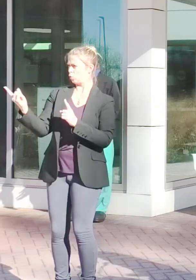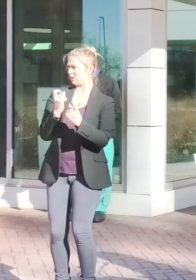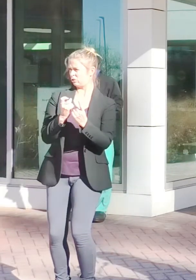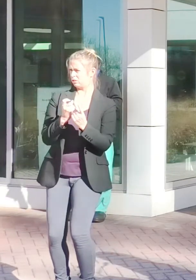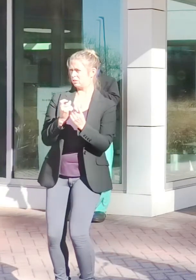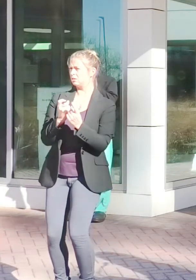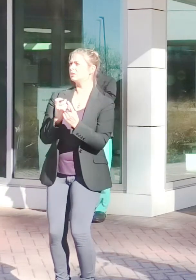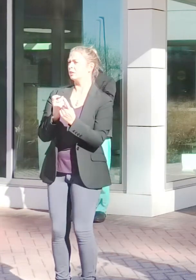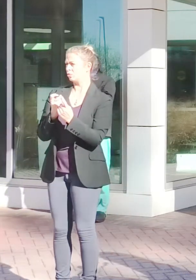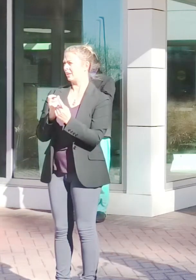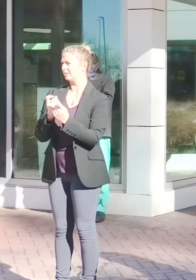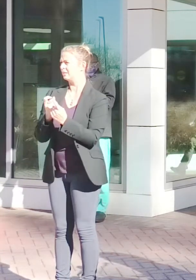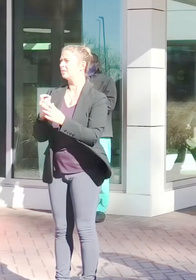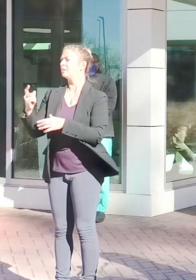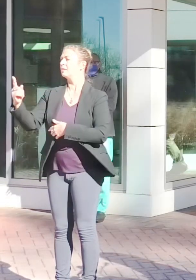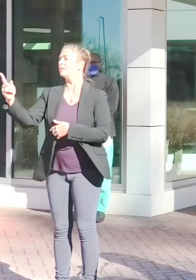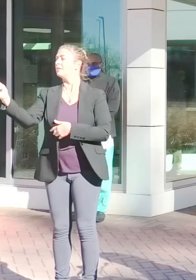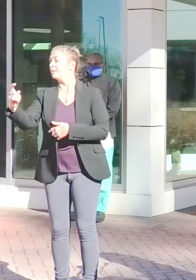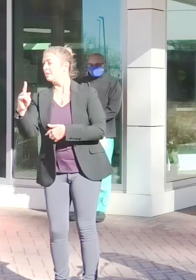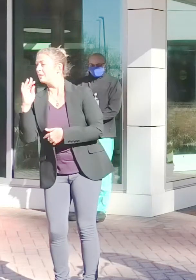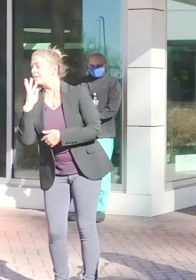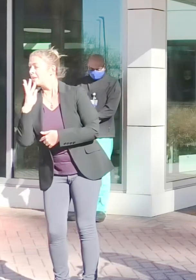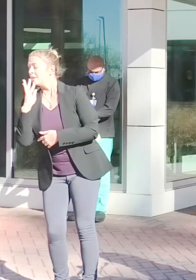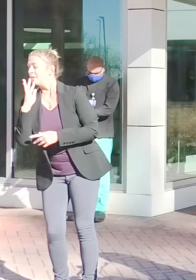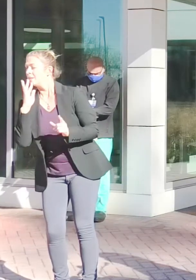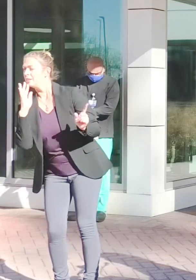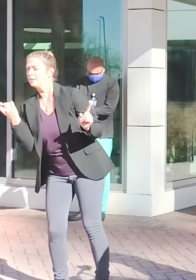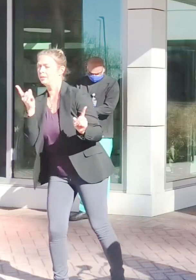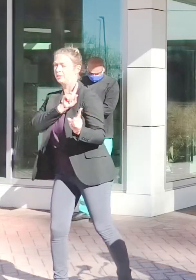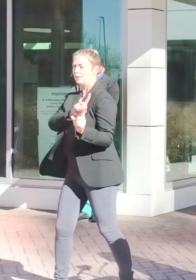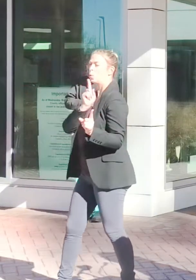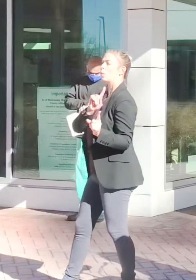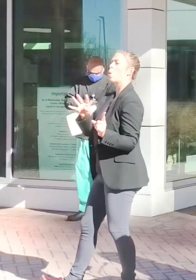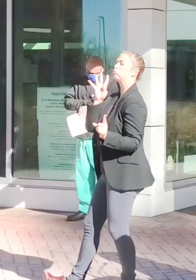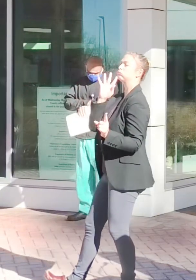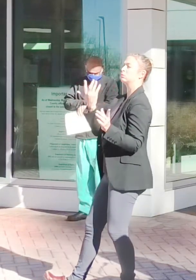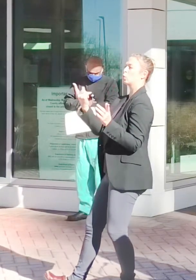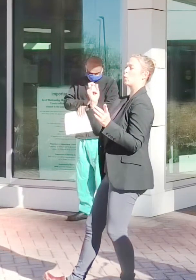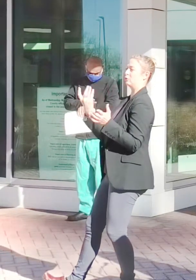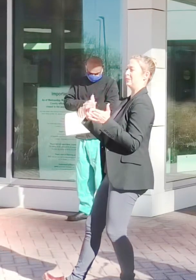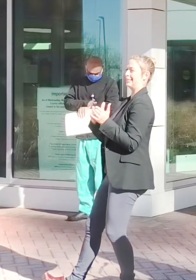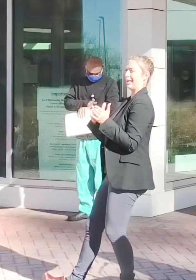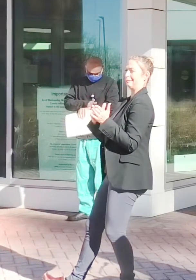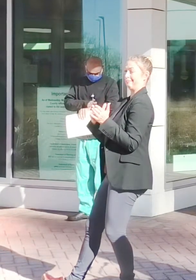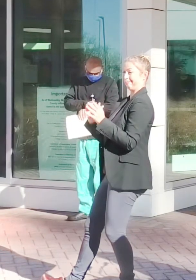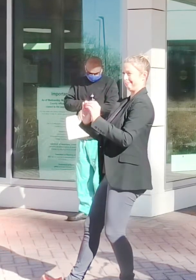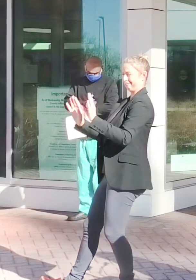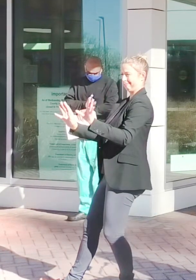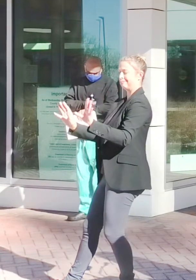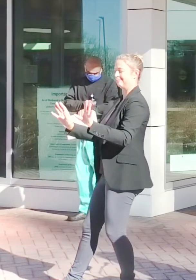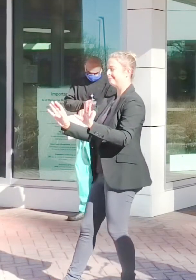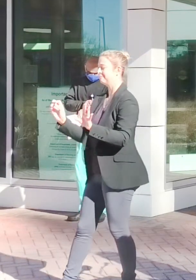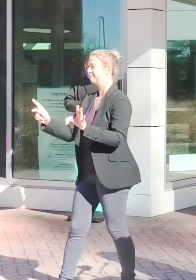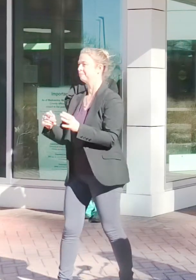the sake of those who are tuning in on Facebook Live. And now we'll take questions from the press.